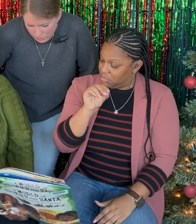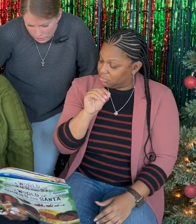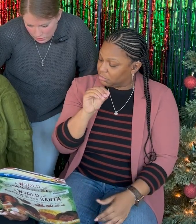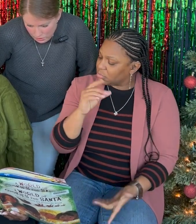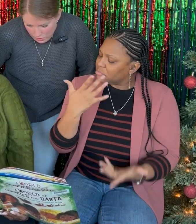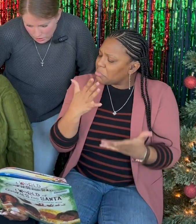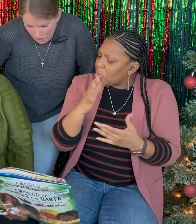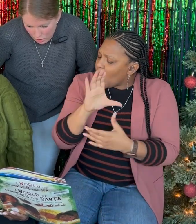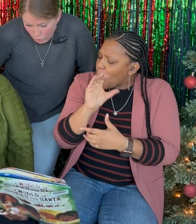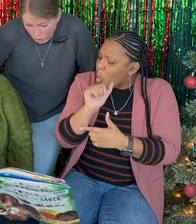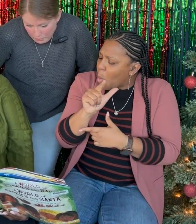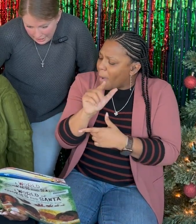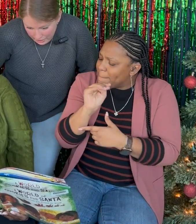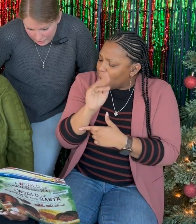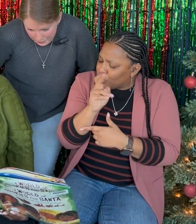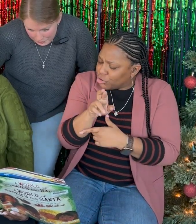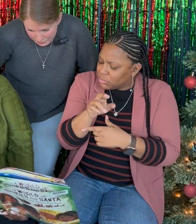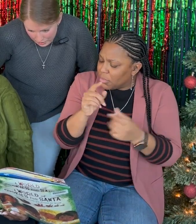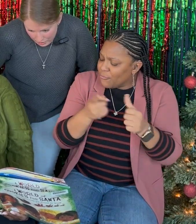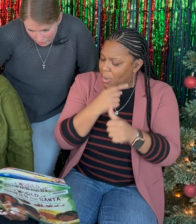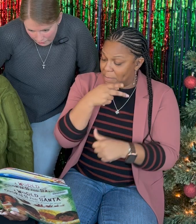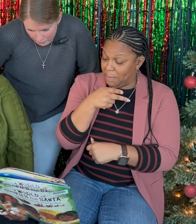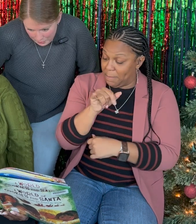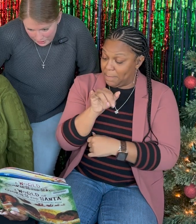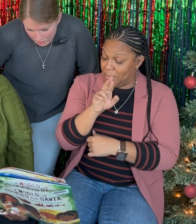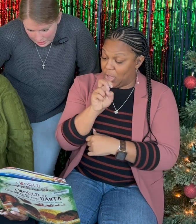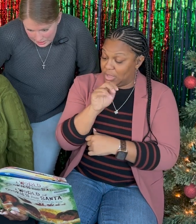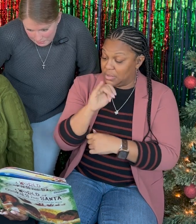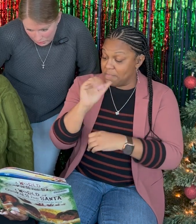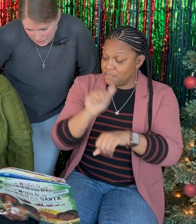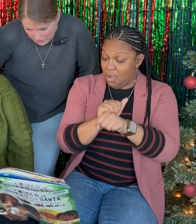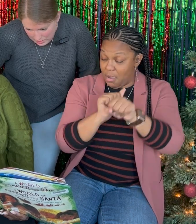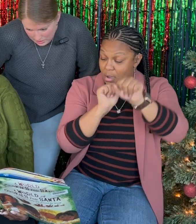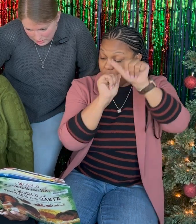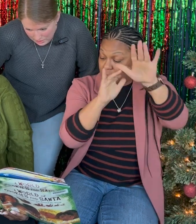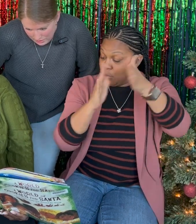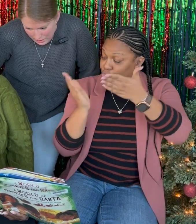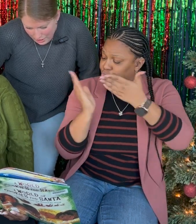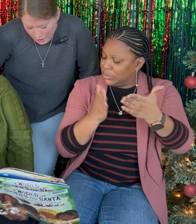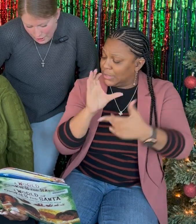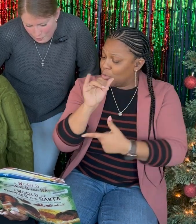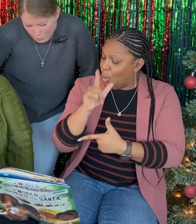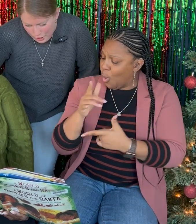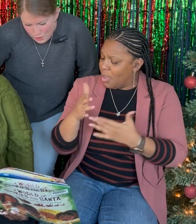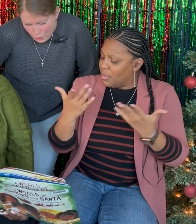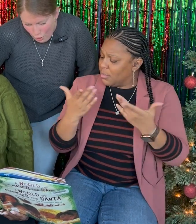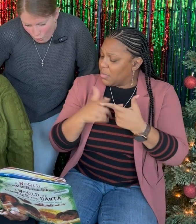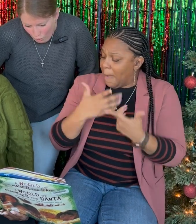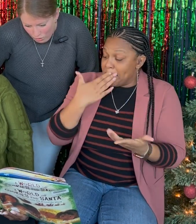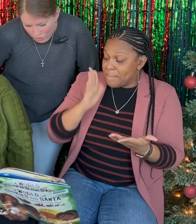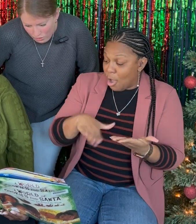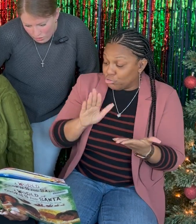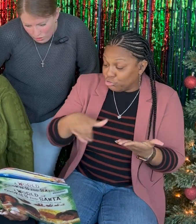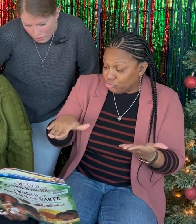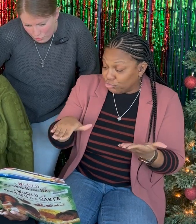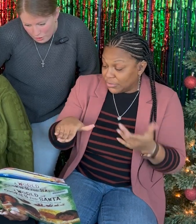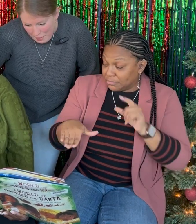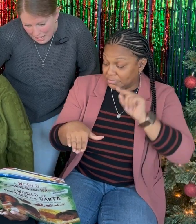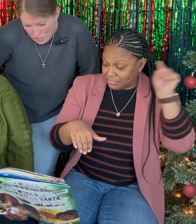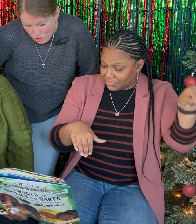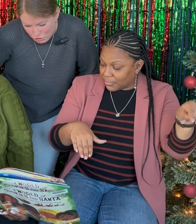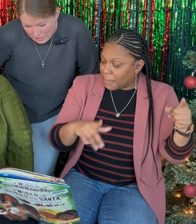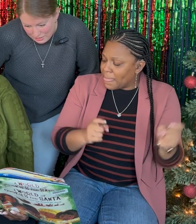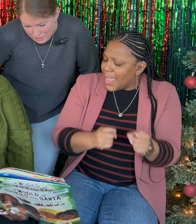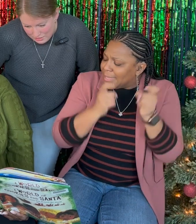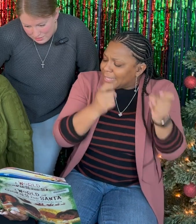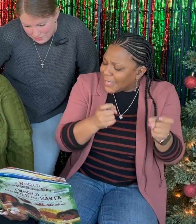Olencero, a coal miner from the Pyrenees Mountains, brings coal for the